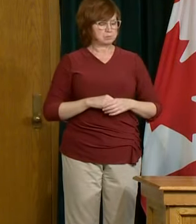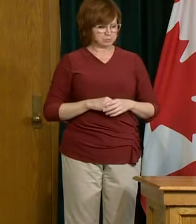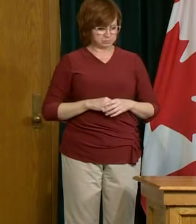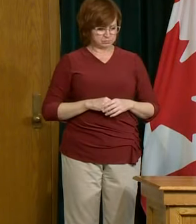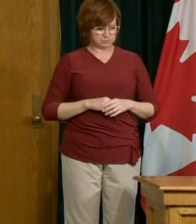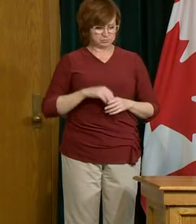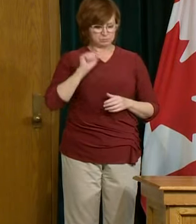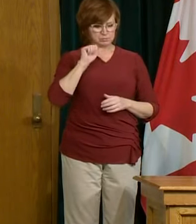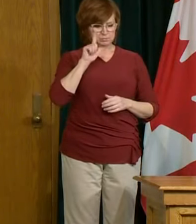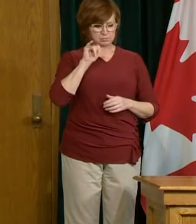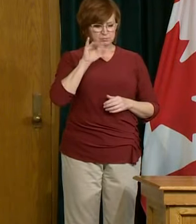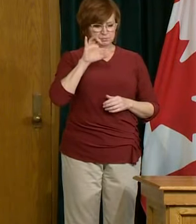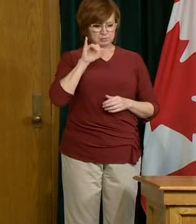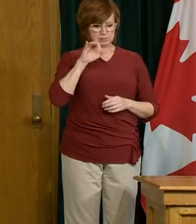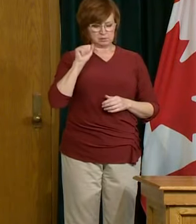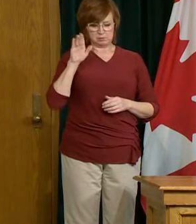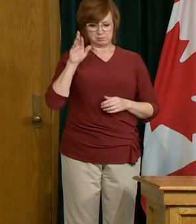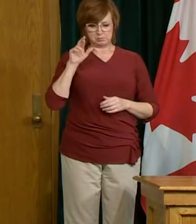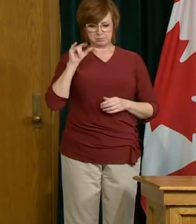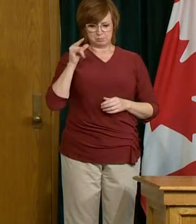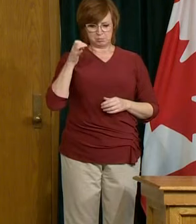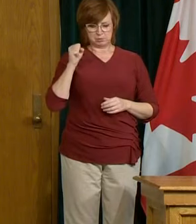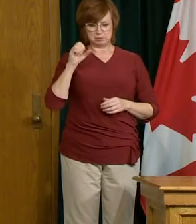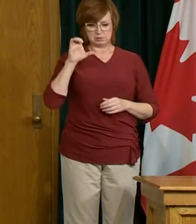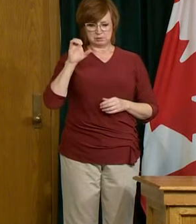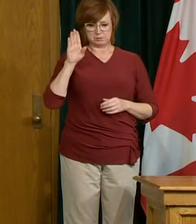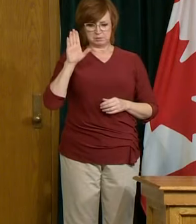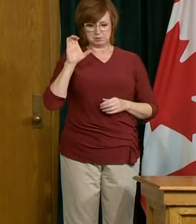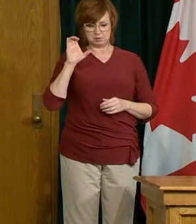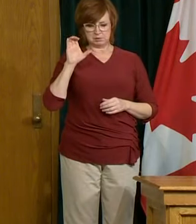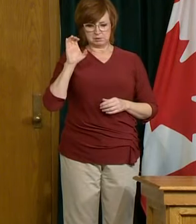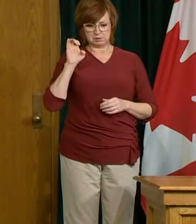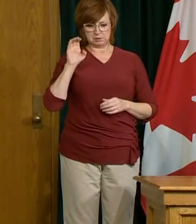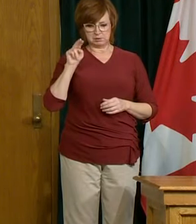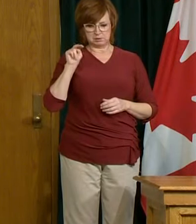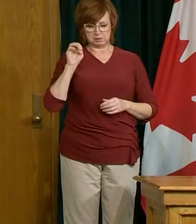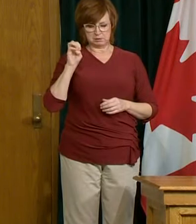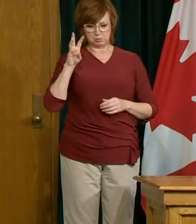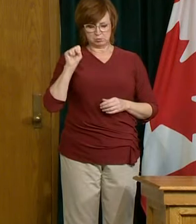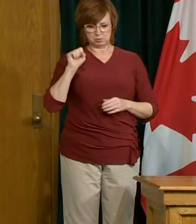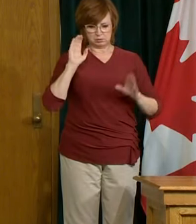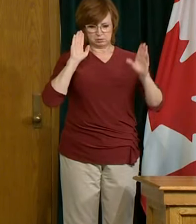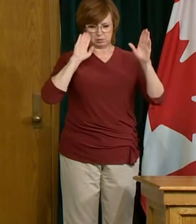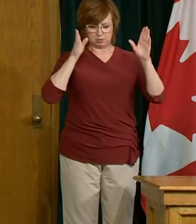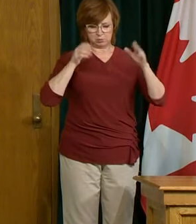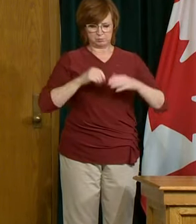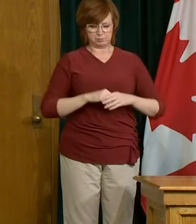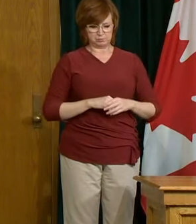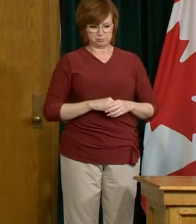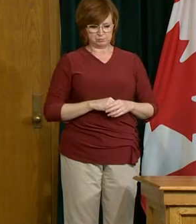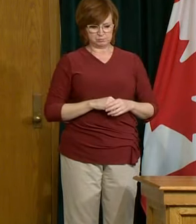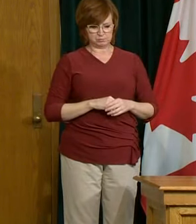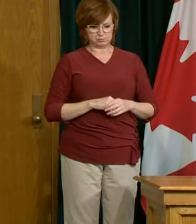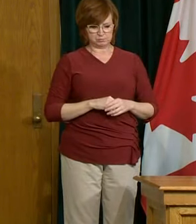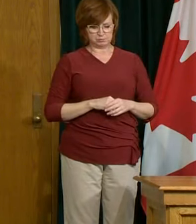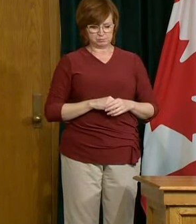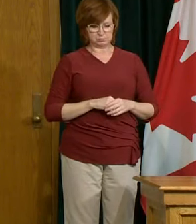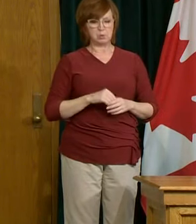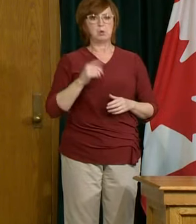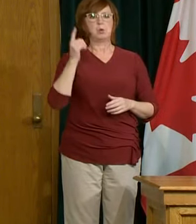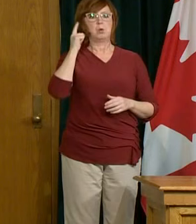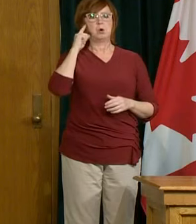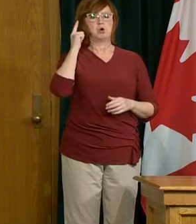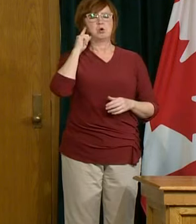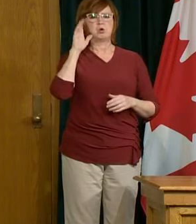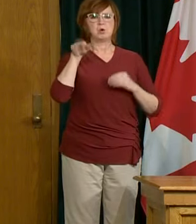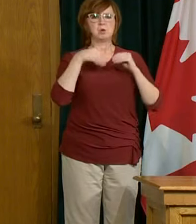We have Alicia Bridges with CBC. Hi, thank you. We've heard this week how the Gen Expert machines